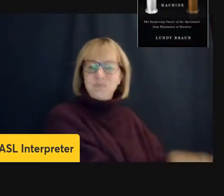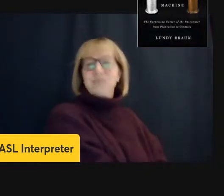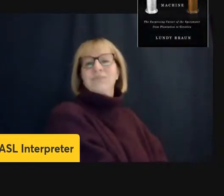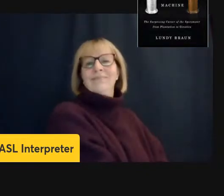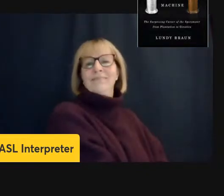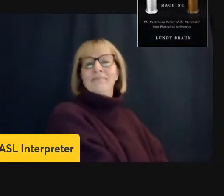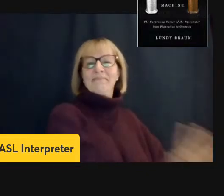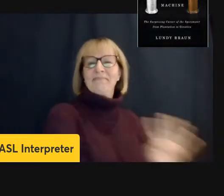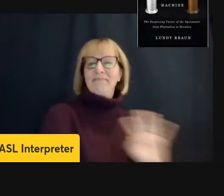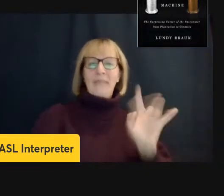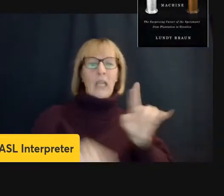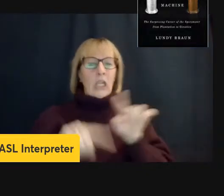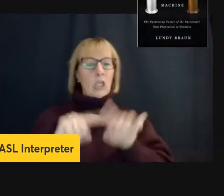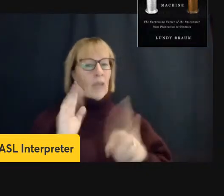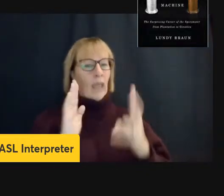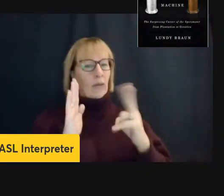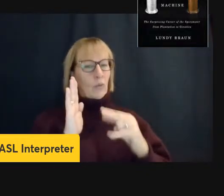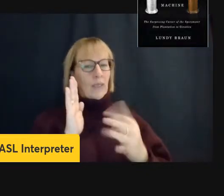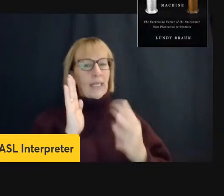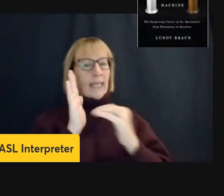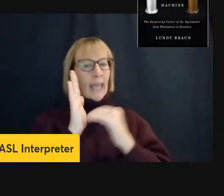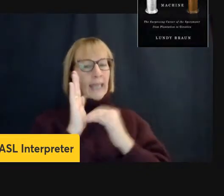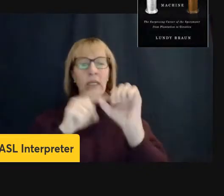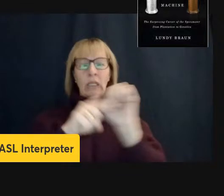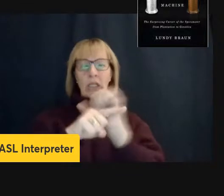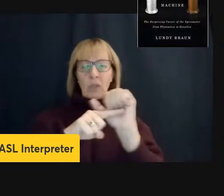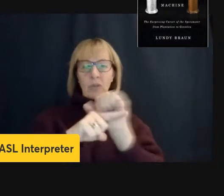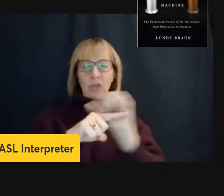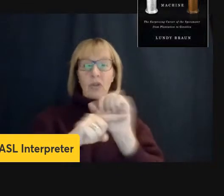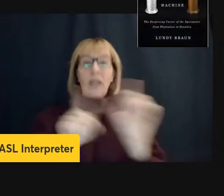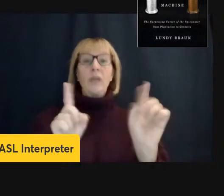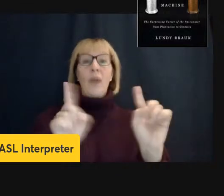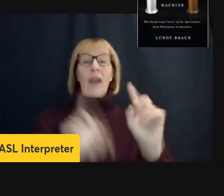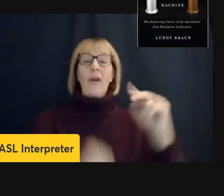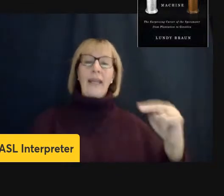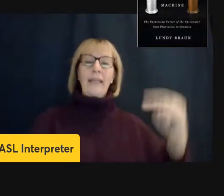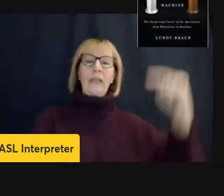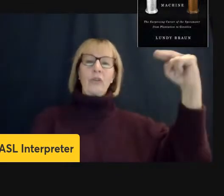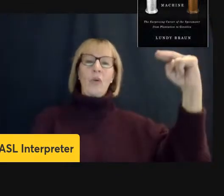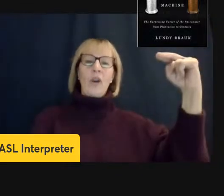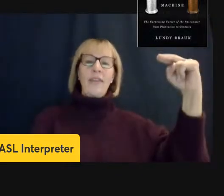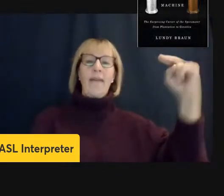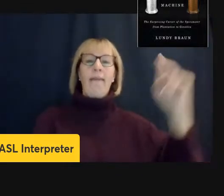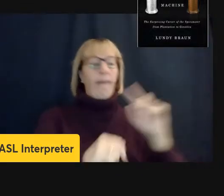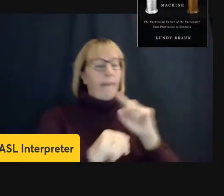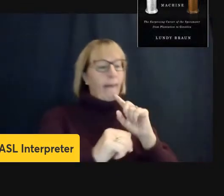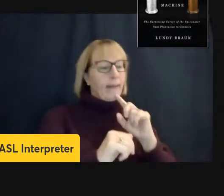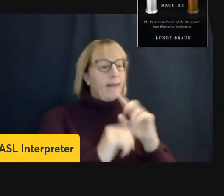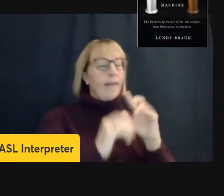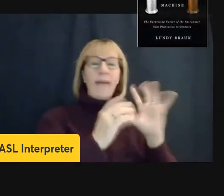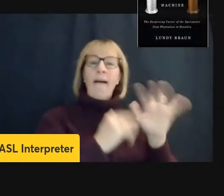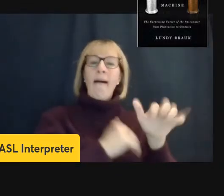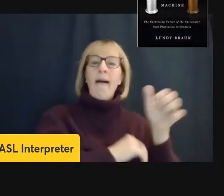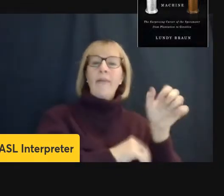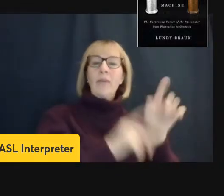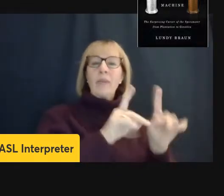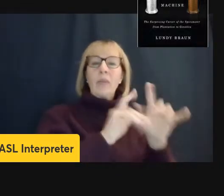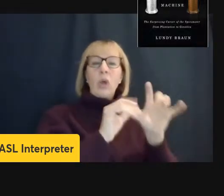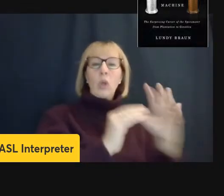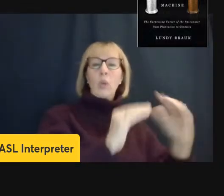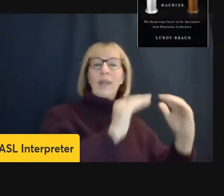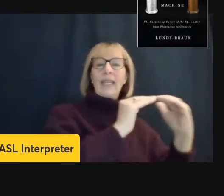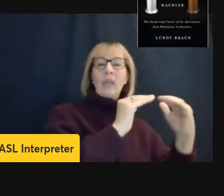though, and he was trained in the North and considered by his peers to be an innovative scientific